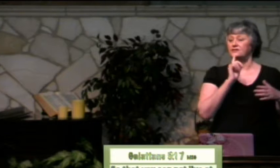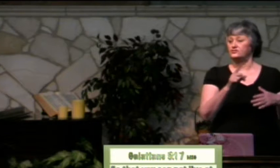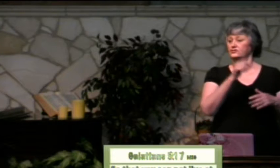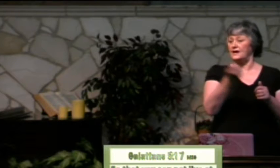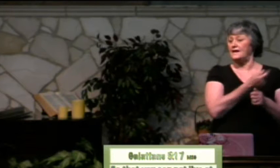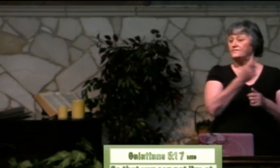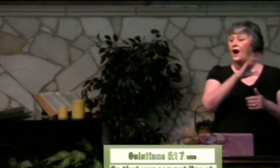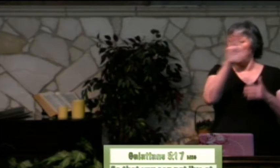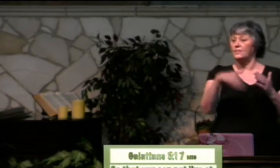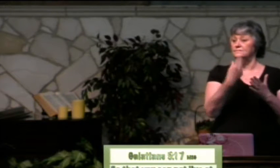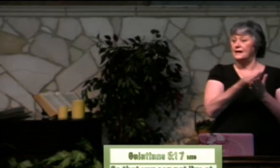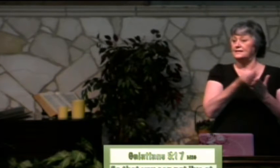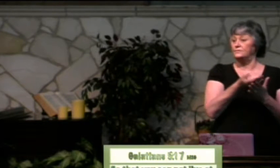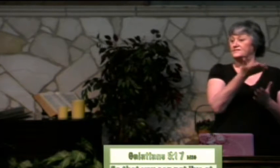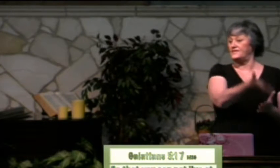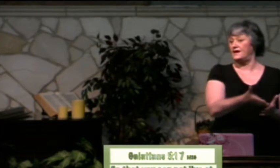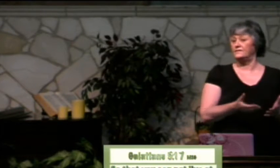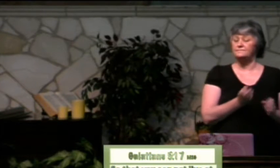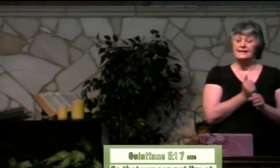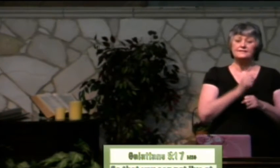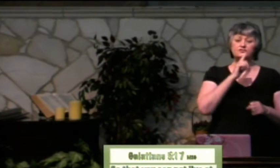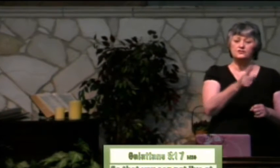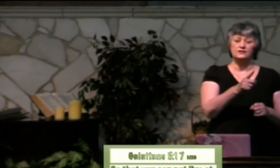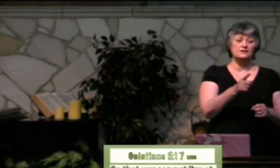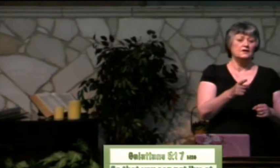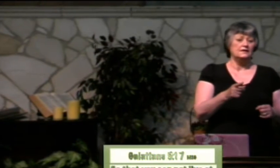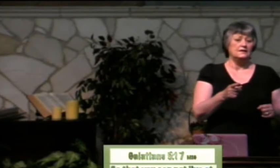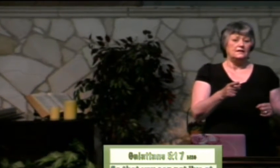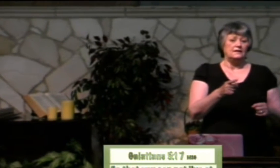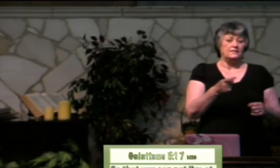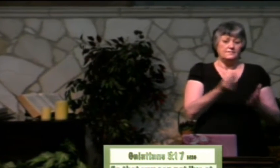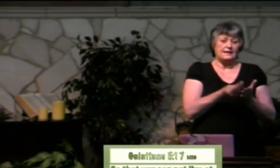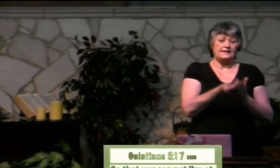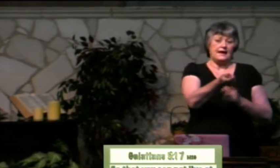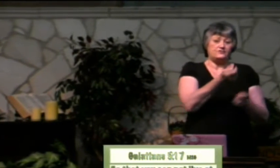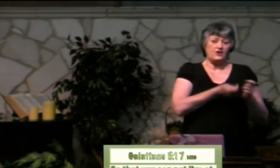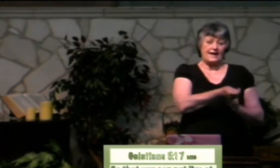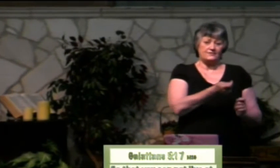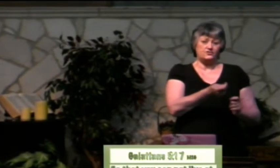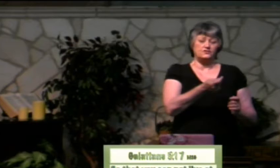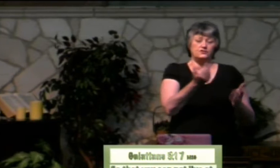sure all the money was there and making sure the money got changed to the new